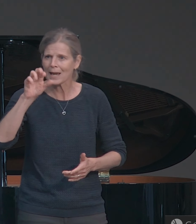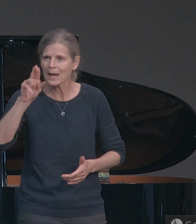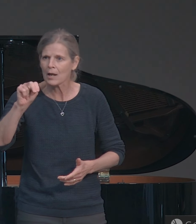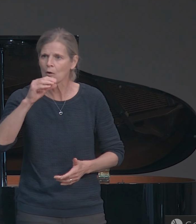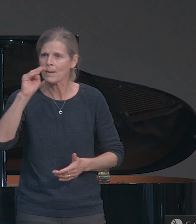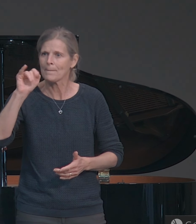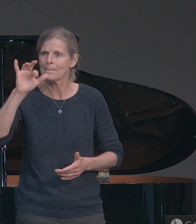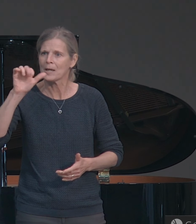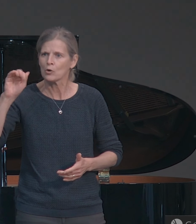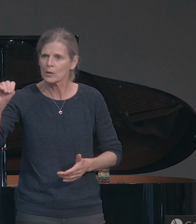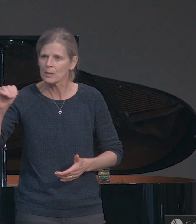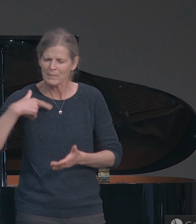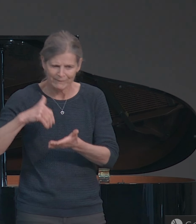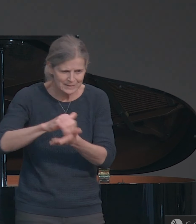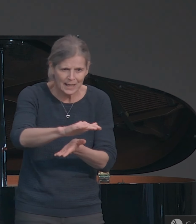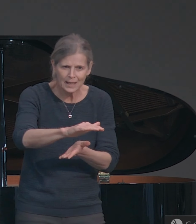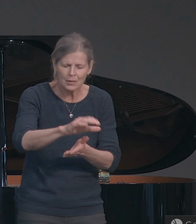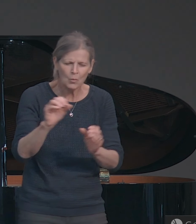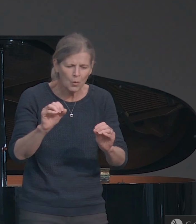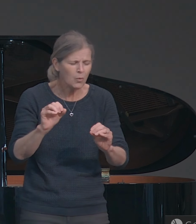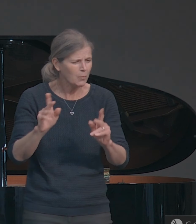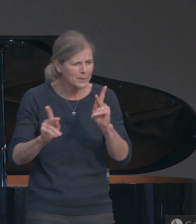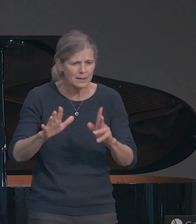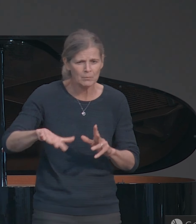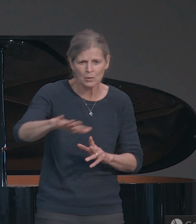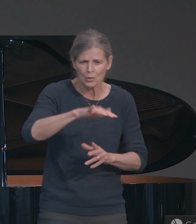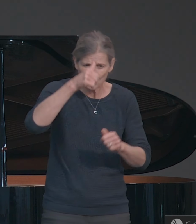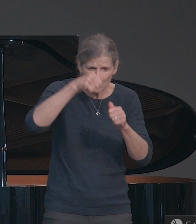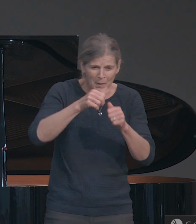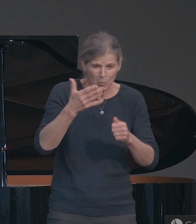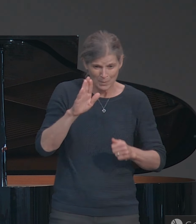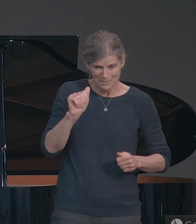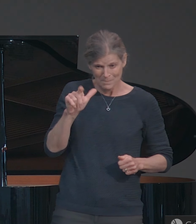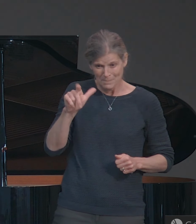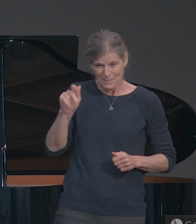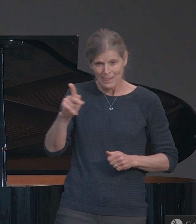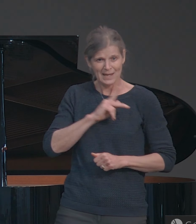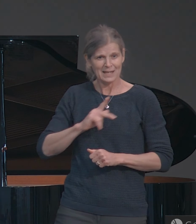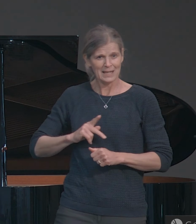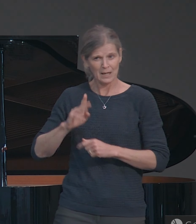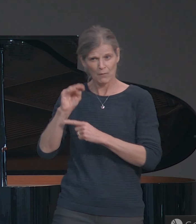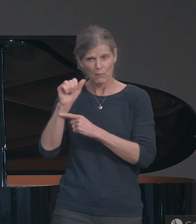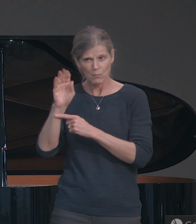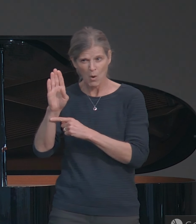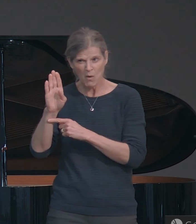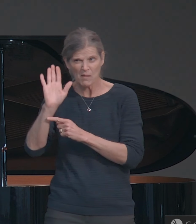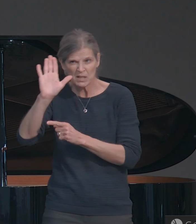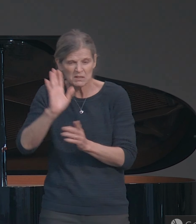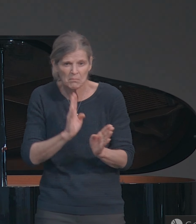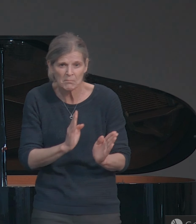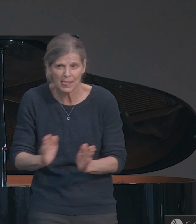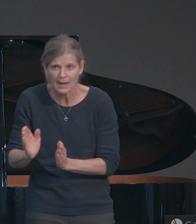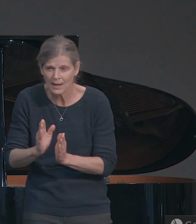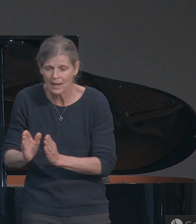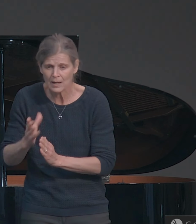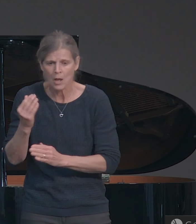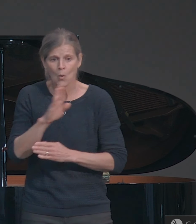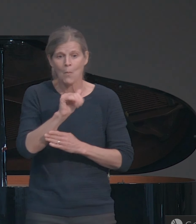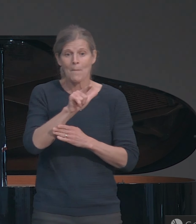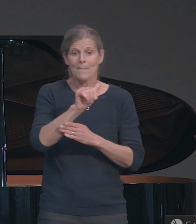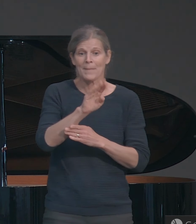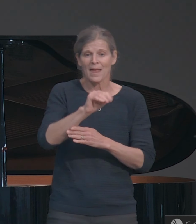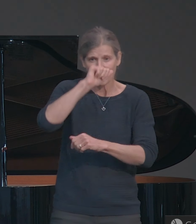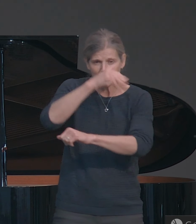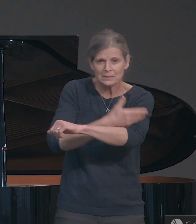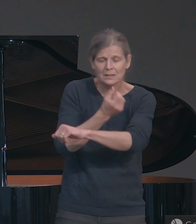and Miriam. O my people, remember what Balak, king of Moab, devised, and what Balaam,